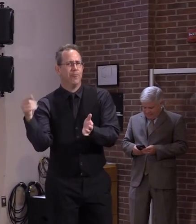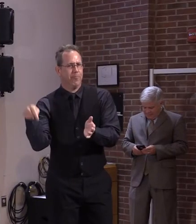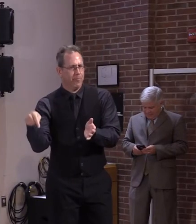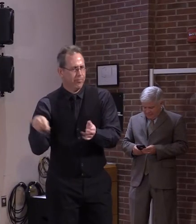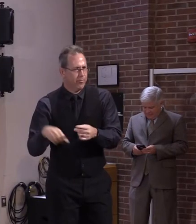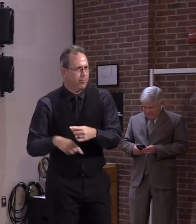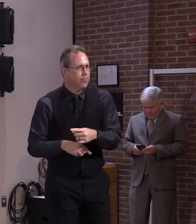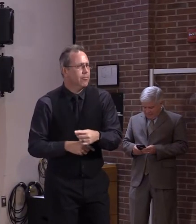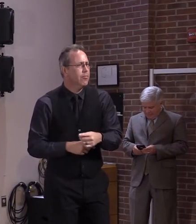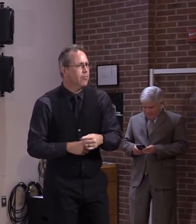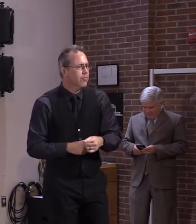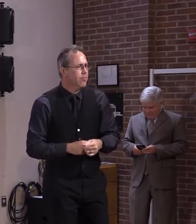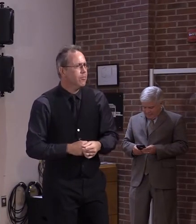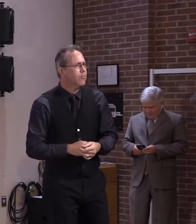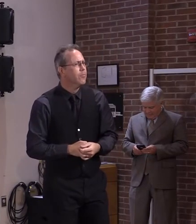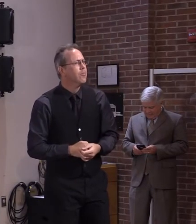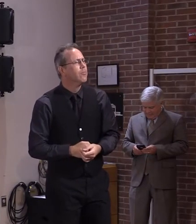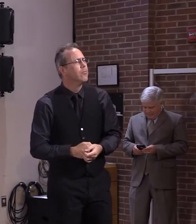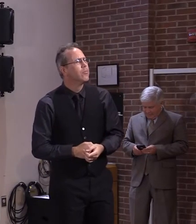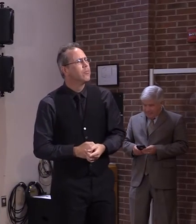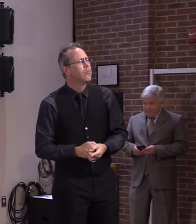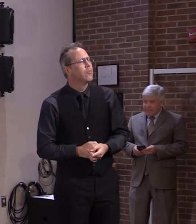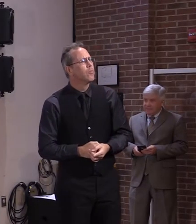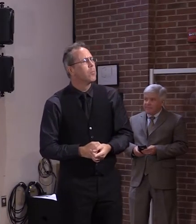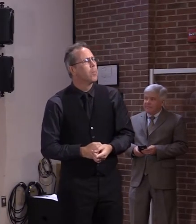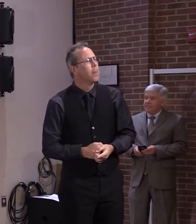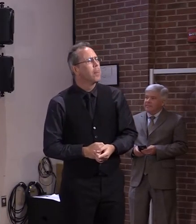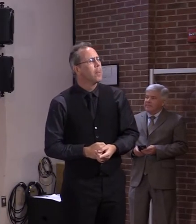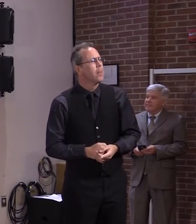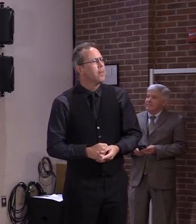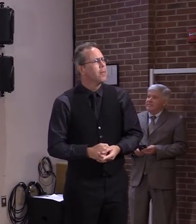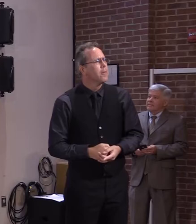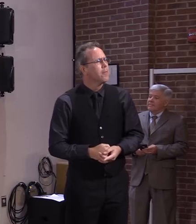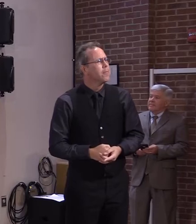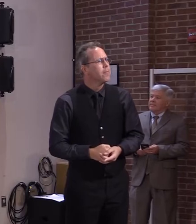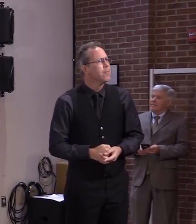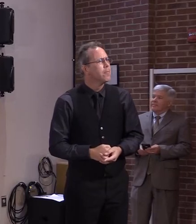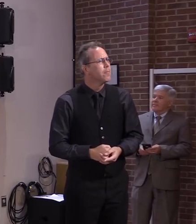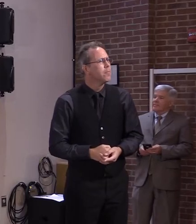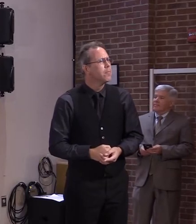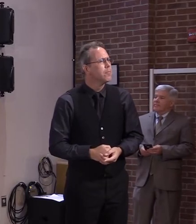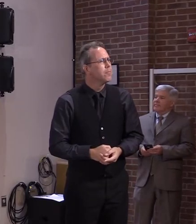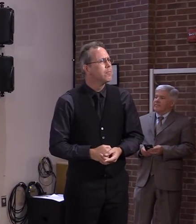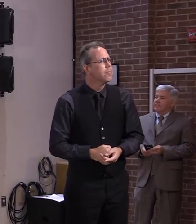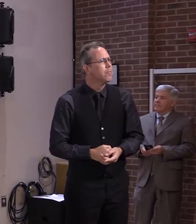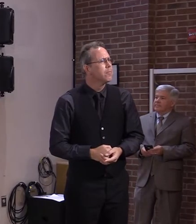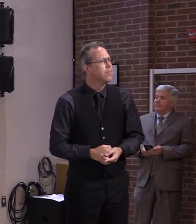the percentage of state employees who have been vaccinated?